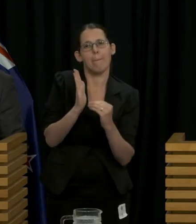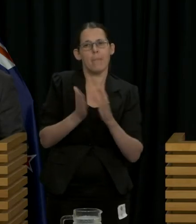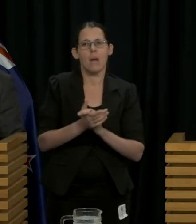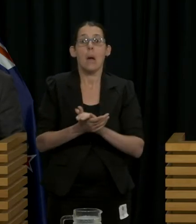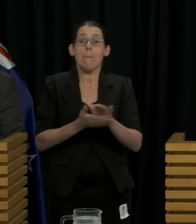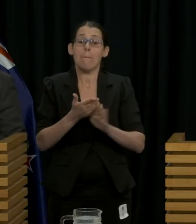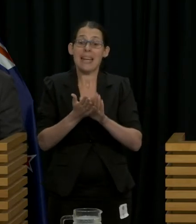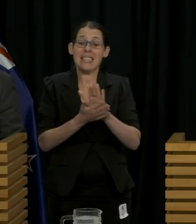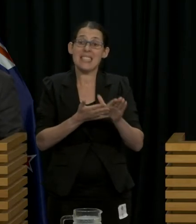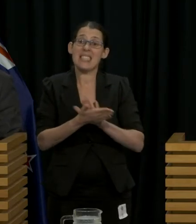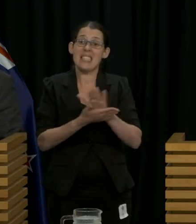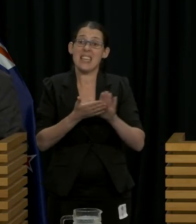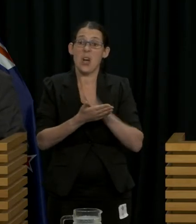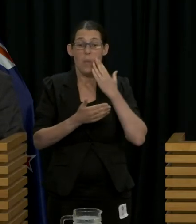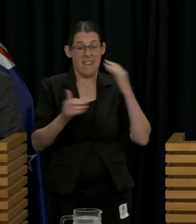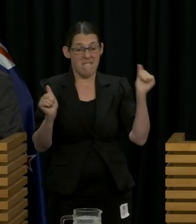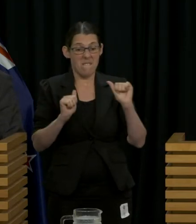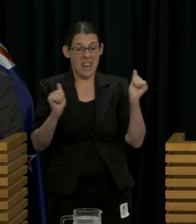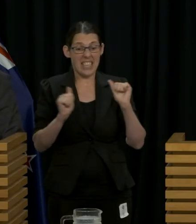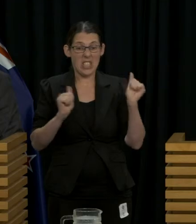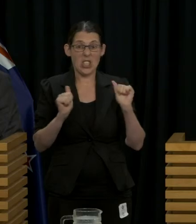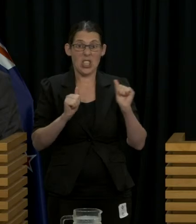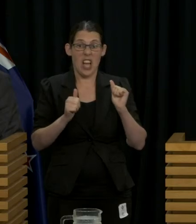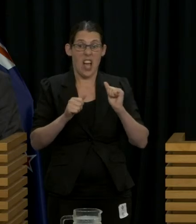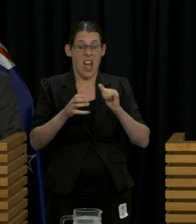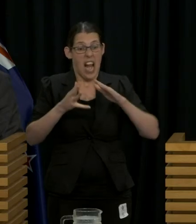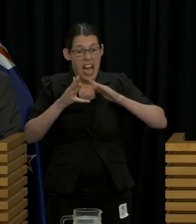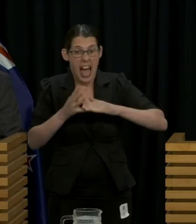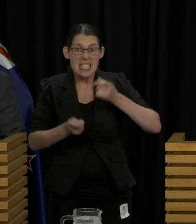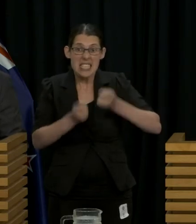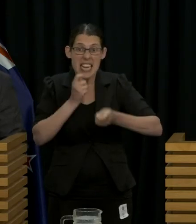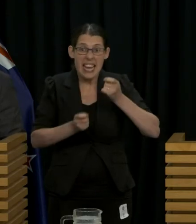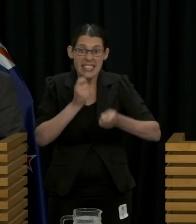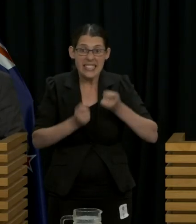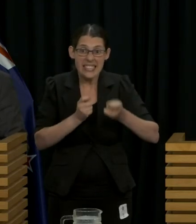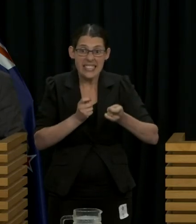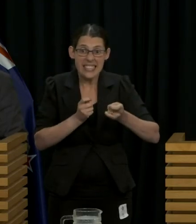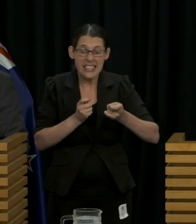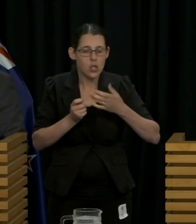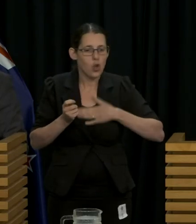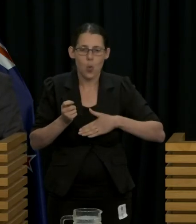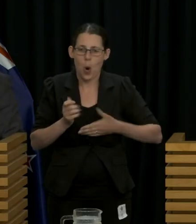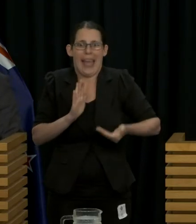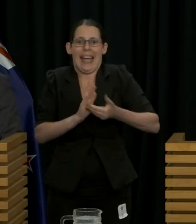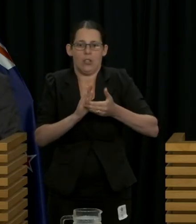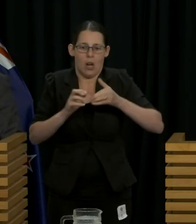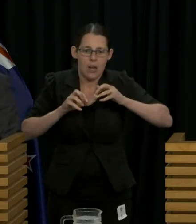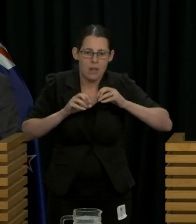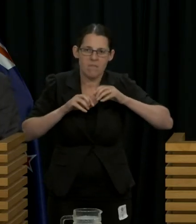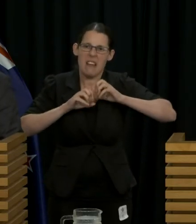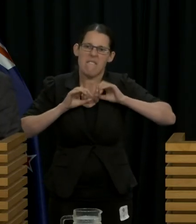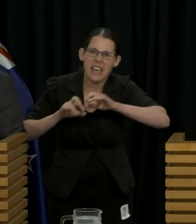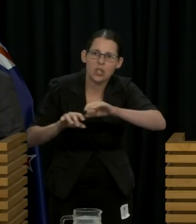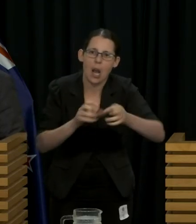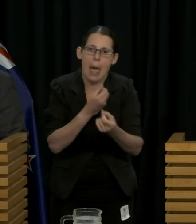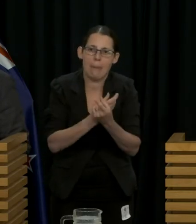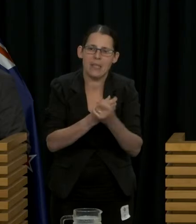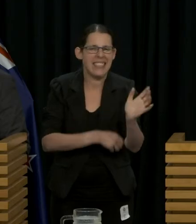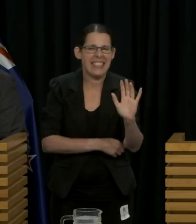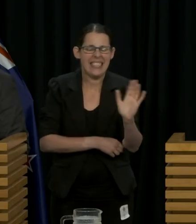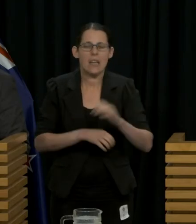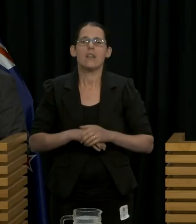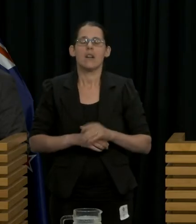end of their stay after they have had their final test. It is an interim measure, and that will be